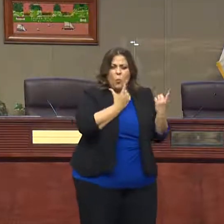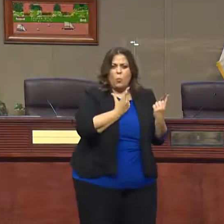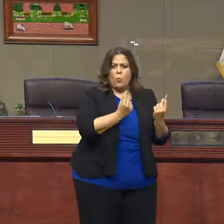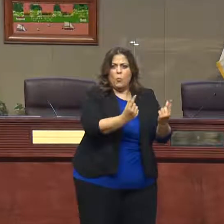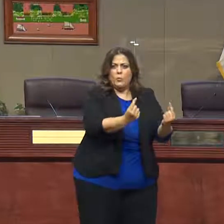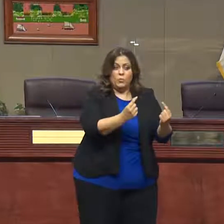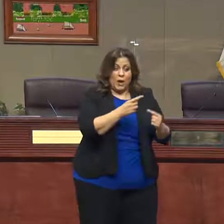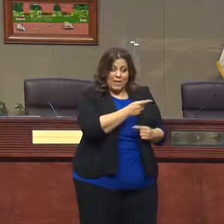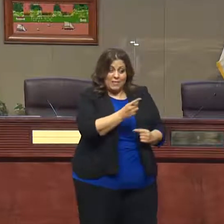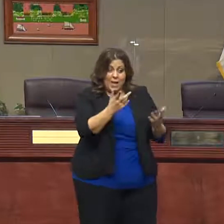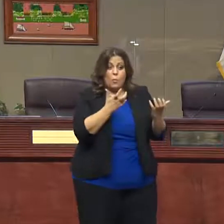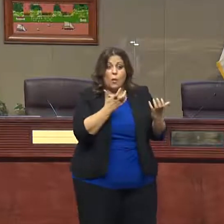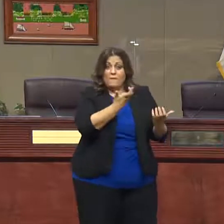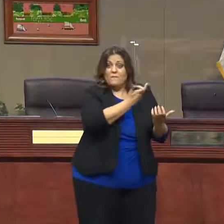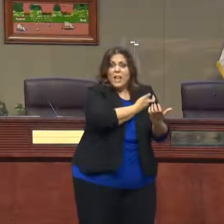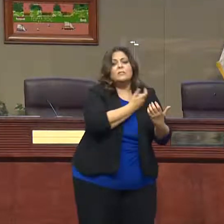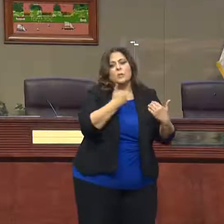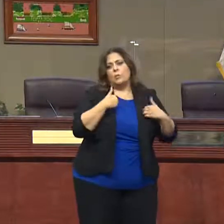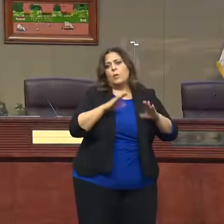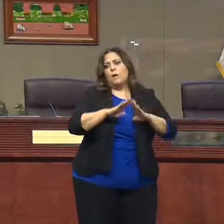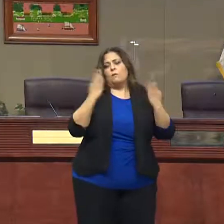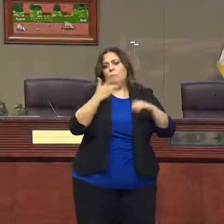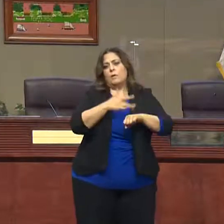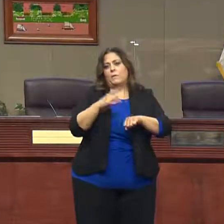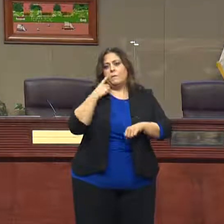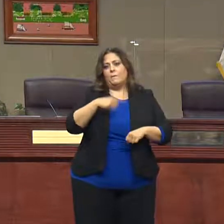so desire to do so.